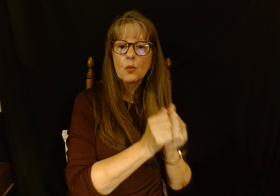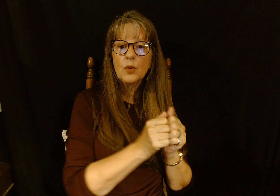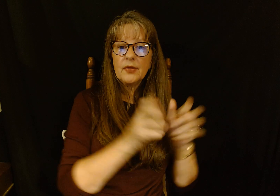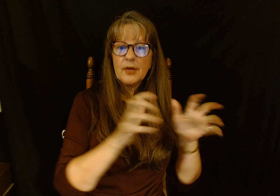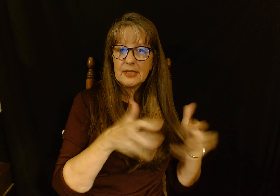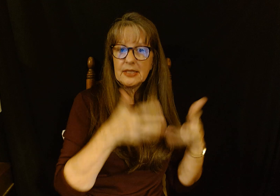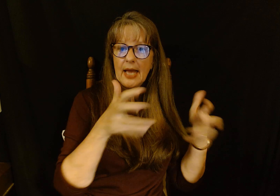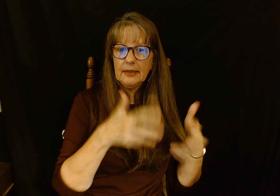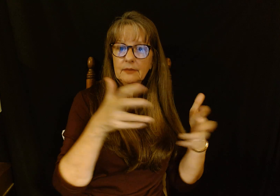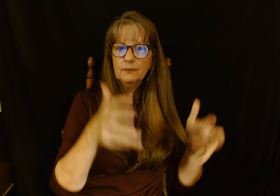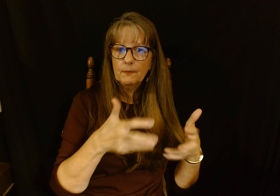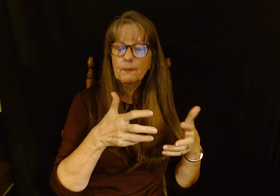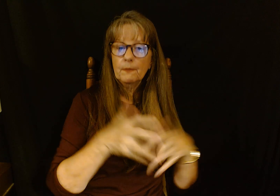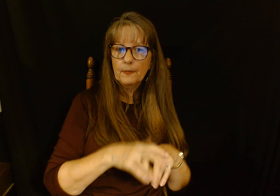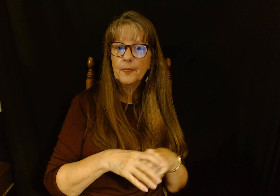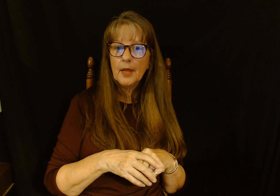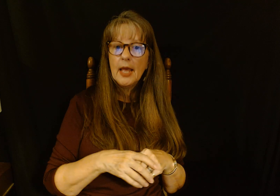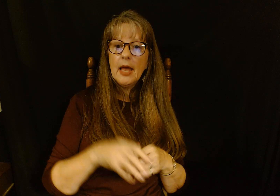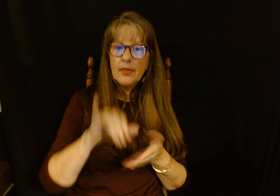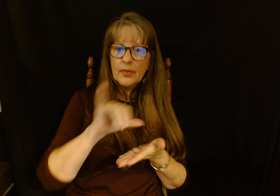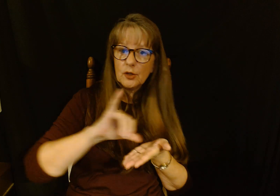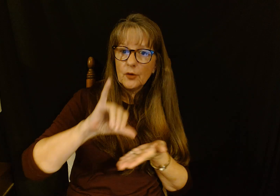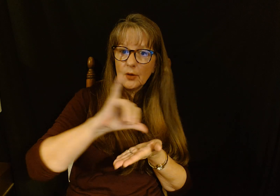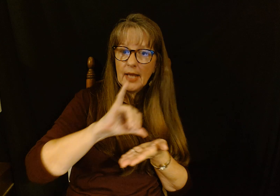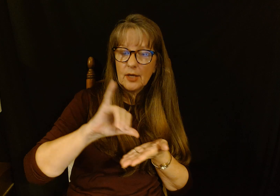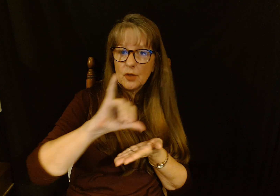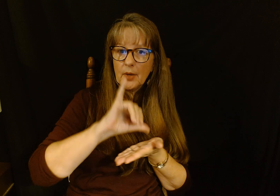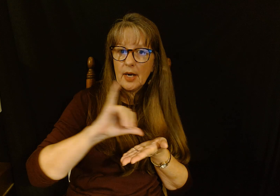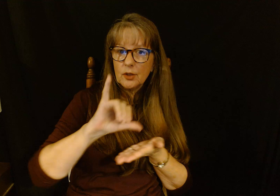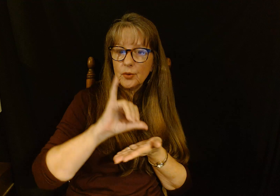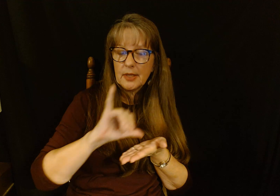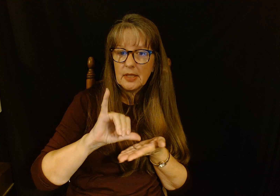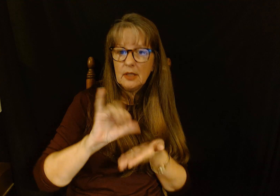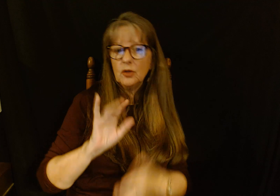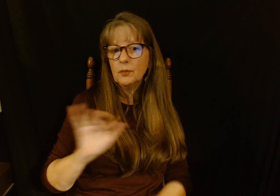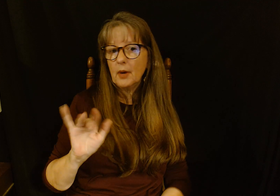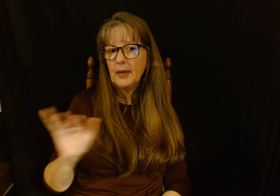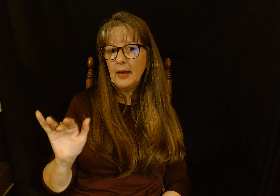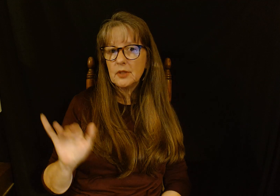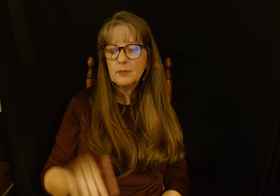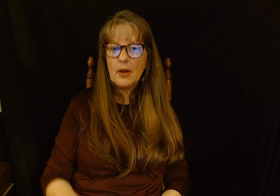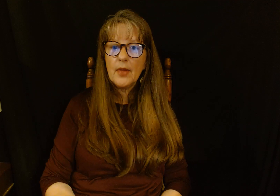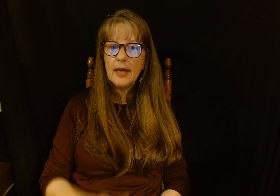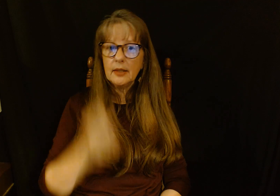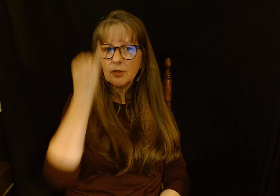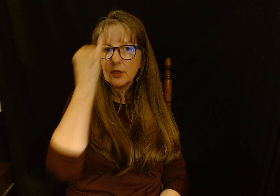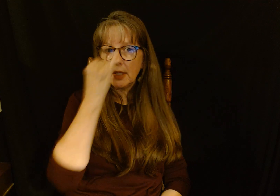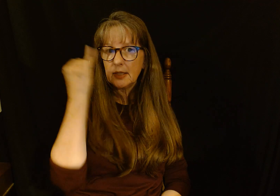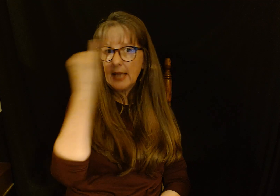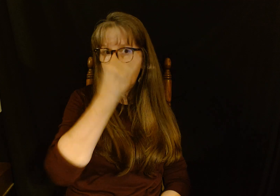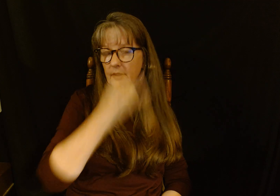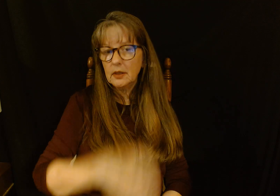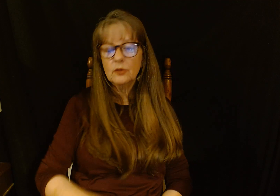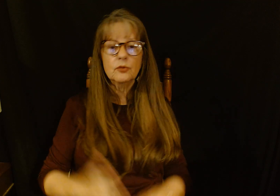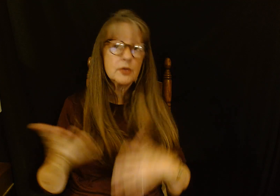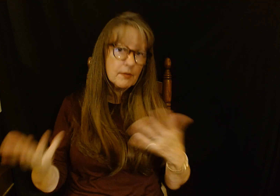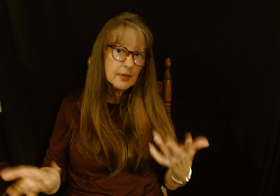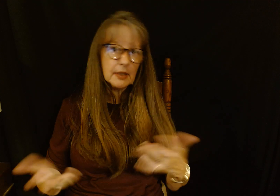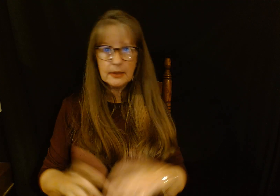with a salad. And then they're going to ask you what kind of dressing, and you would probably have to spell that, unless it's like Italian or something like that,